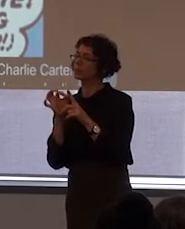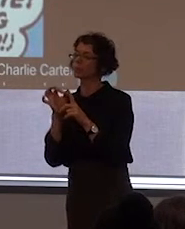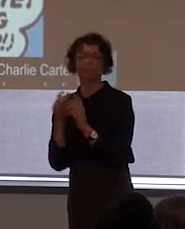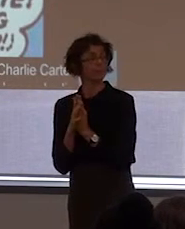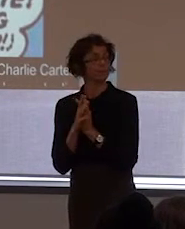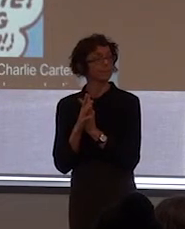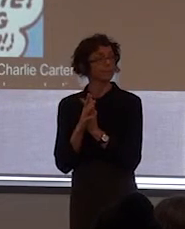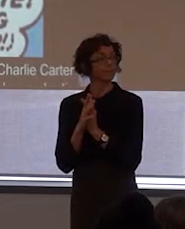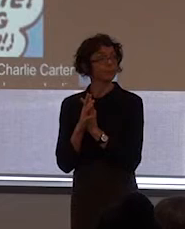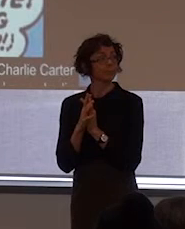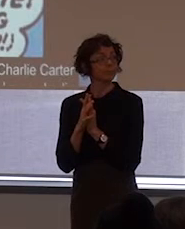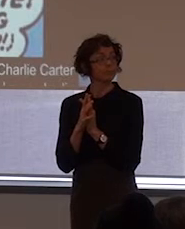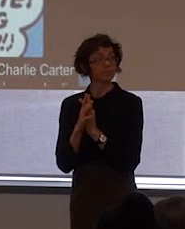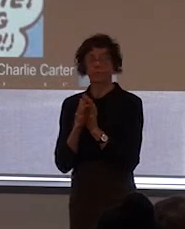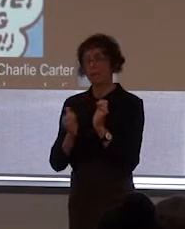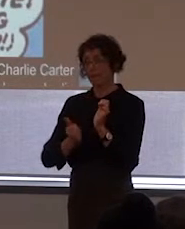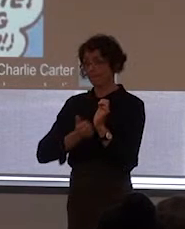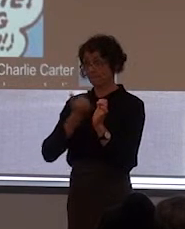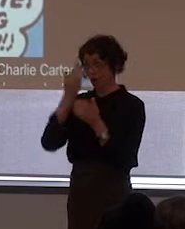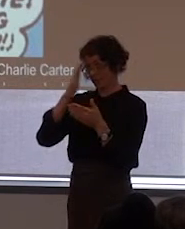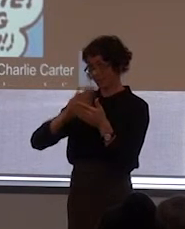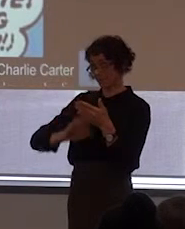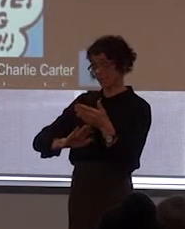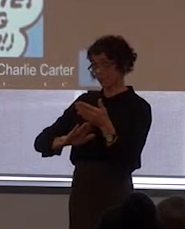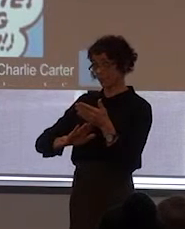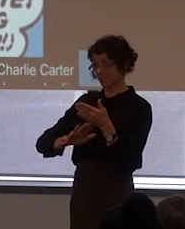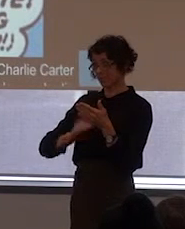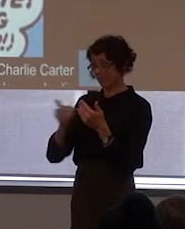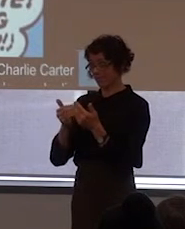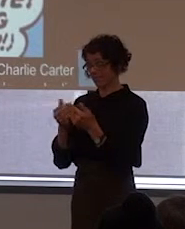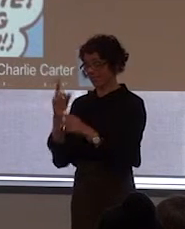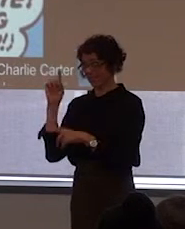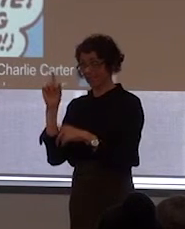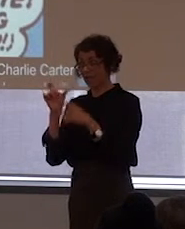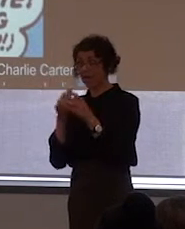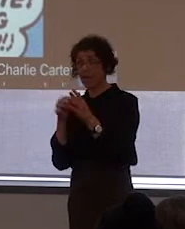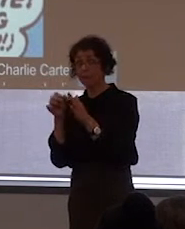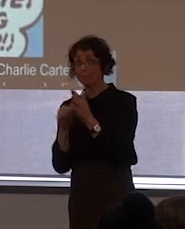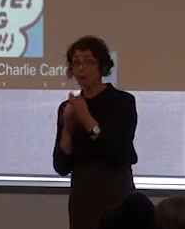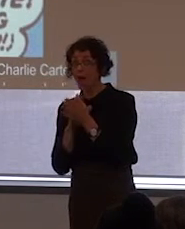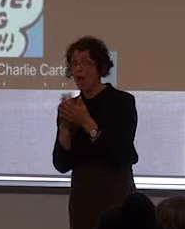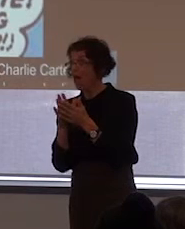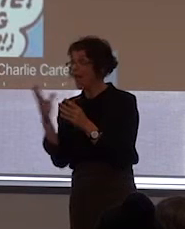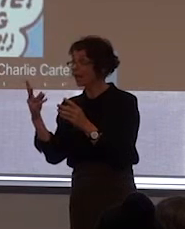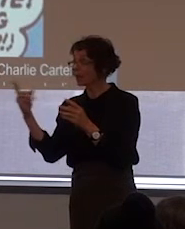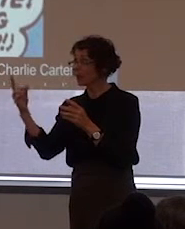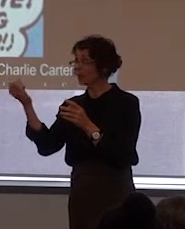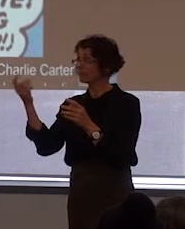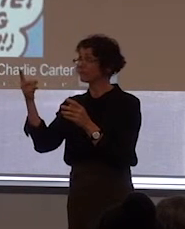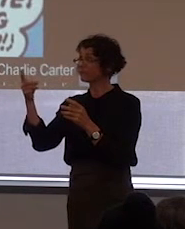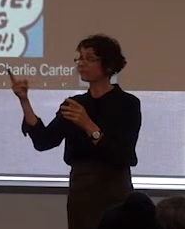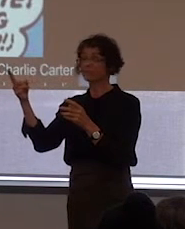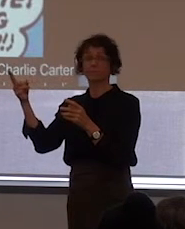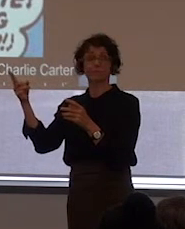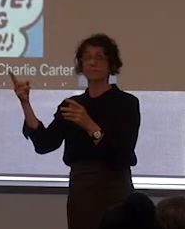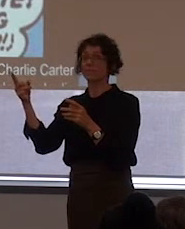you my anecdotal experiences of dealing with CAPTCHA. Does anyone run a CAPTCHA on their website? Can I ask you? Not afraid to admit, I'm